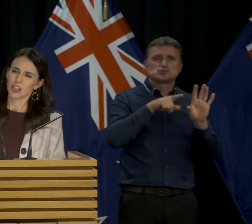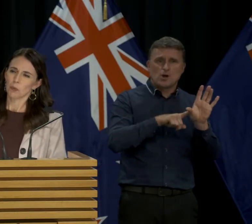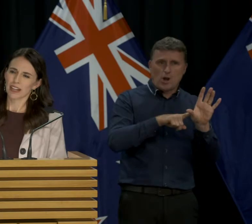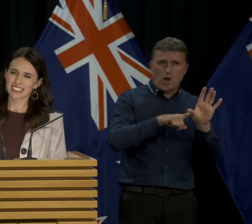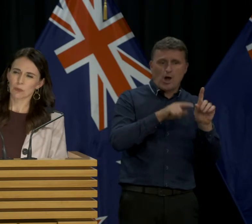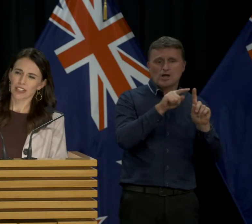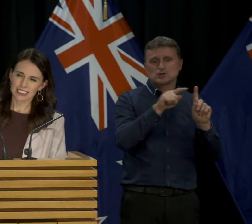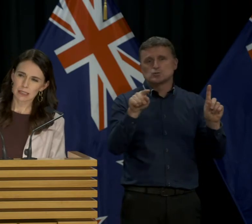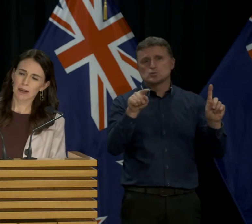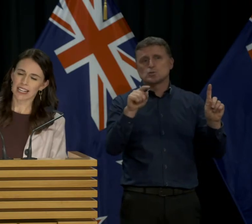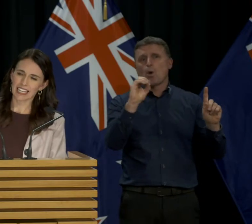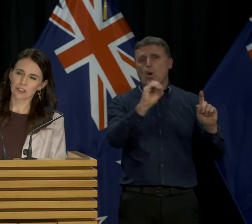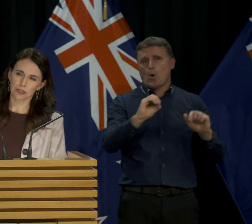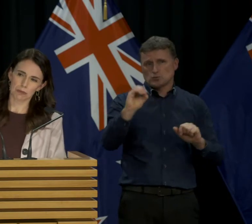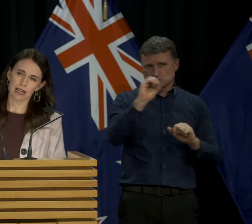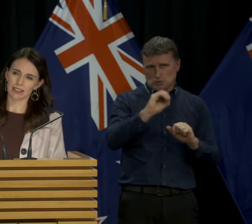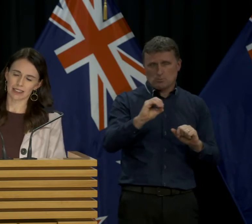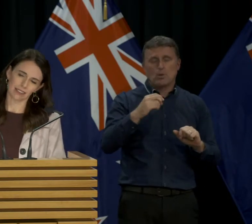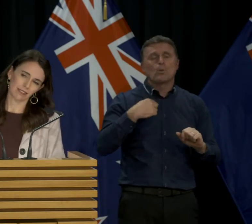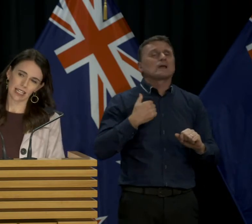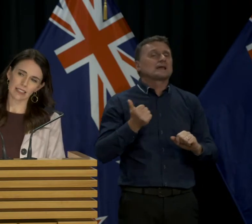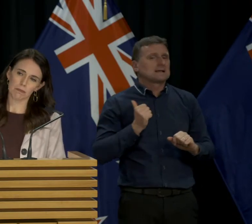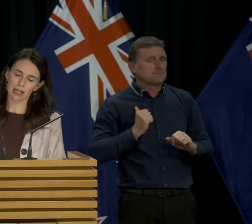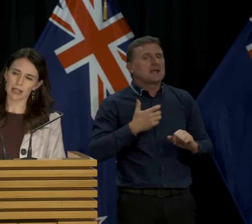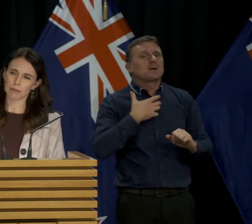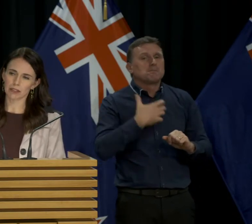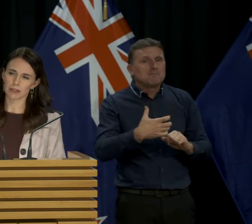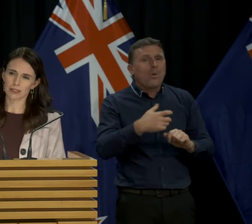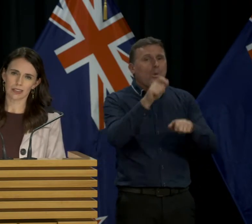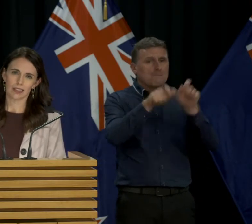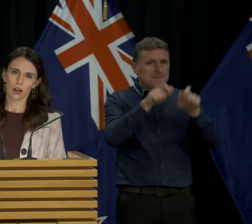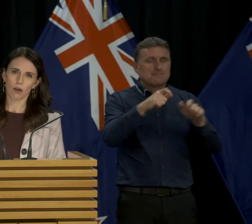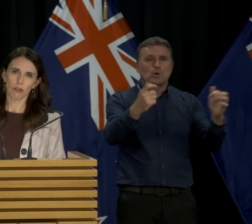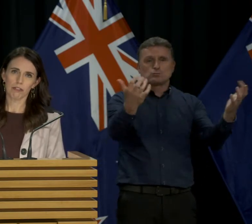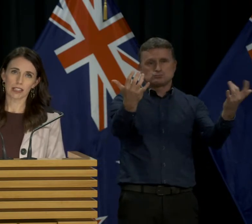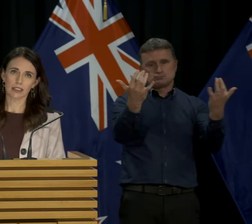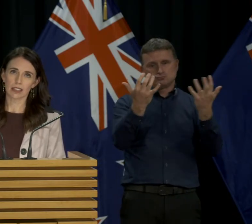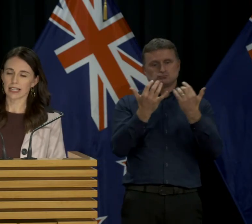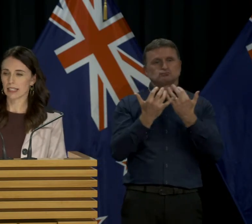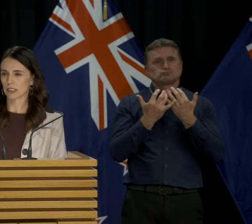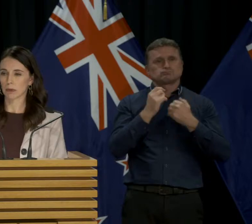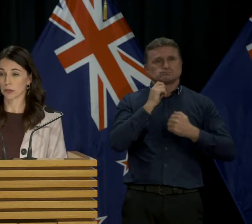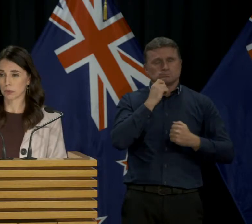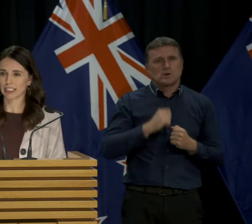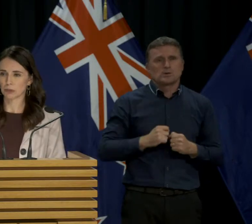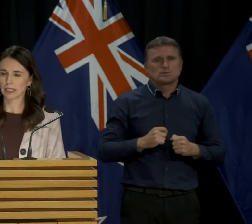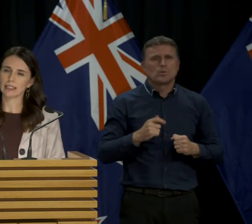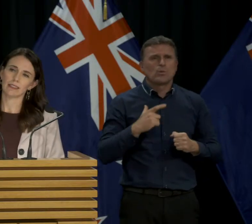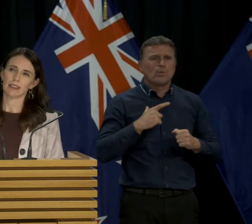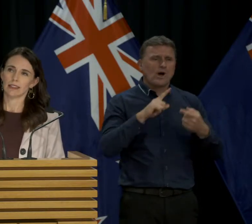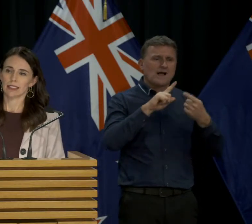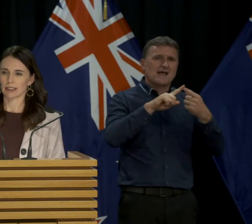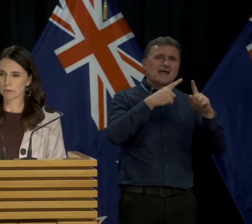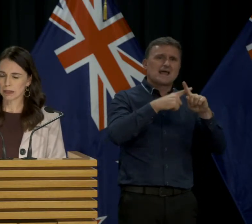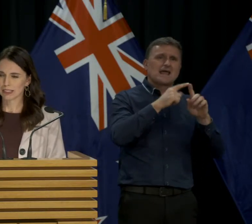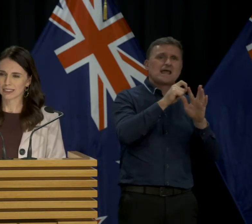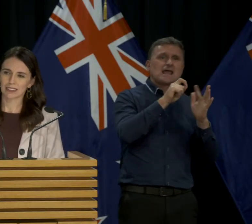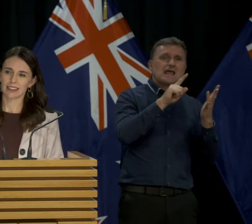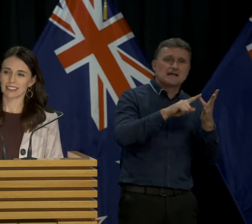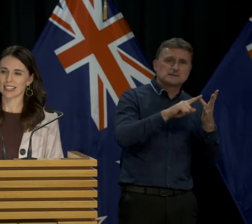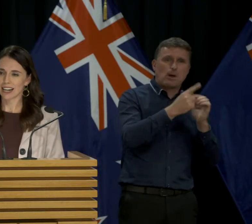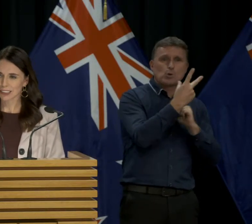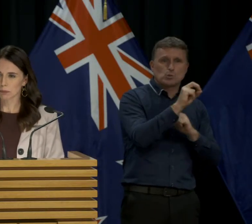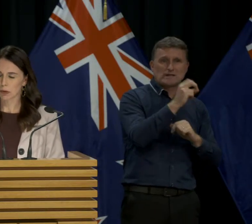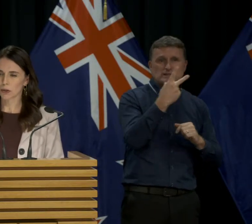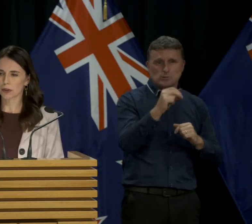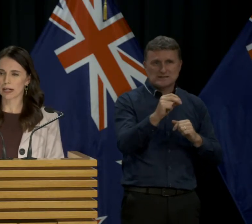October. We're anticipating extra demand then. That's in part because of things like Expo 2020, the Olympics,